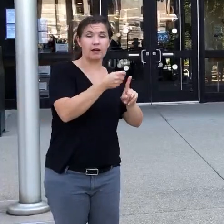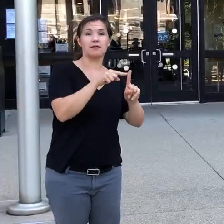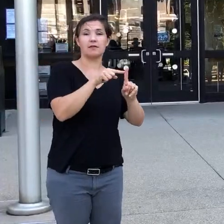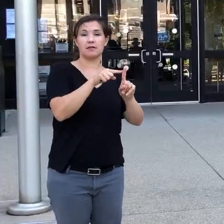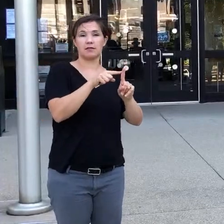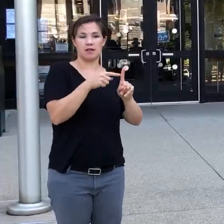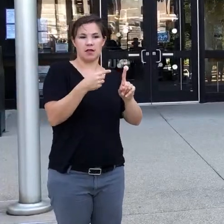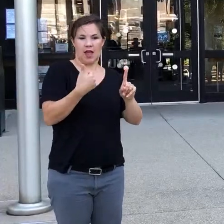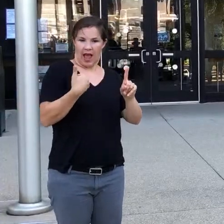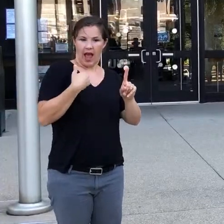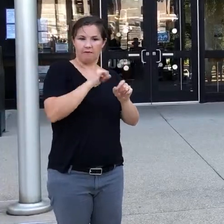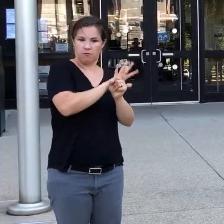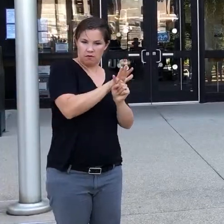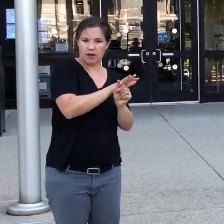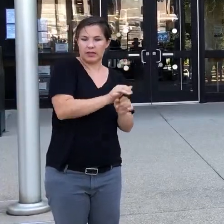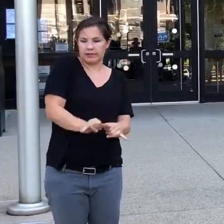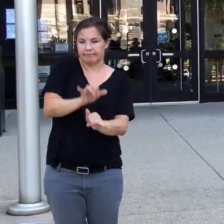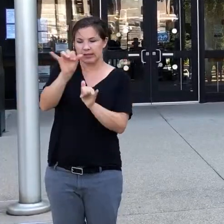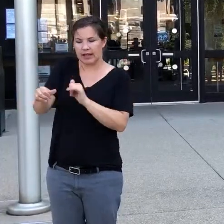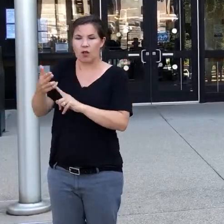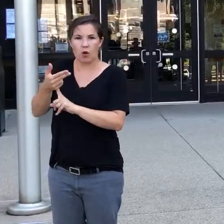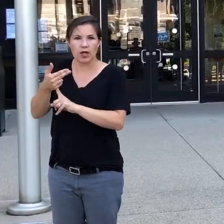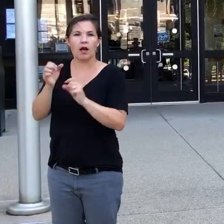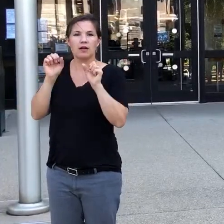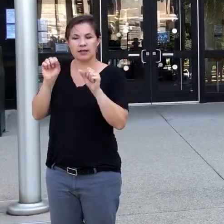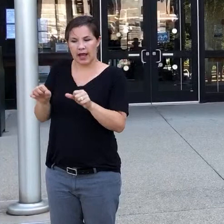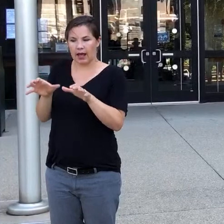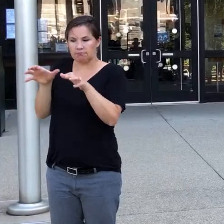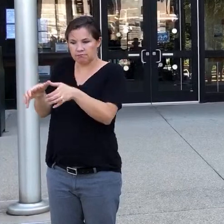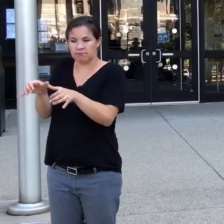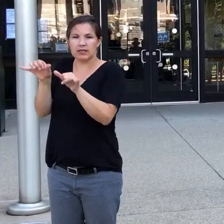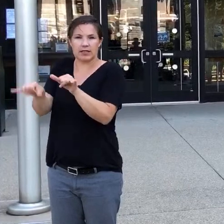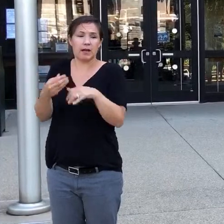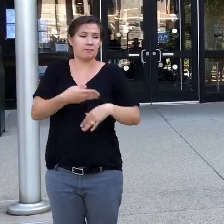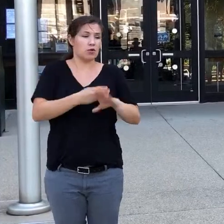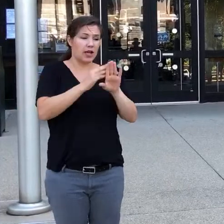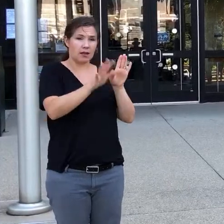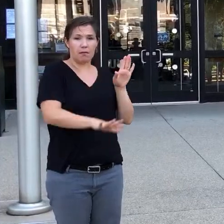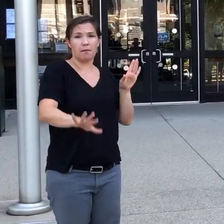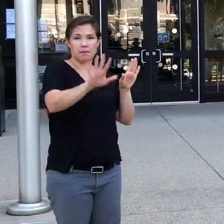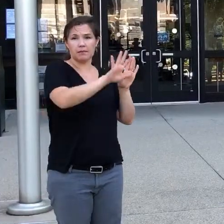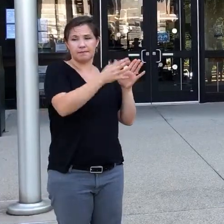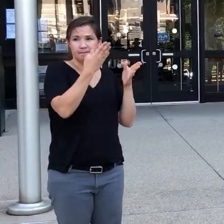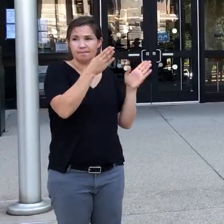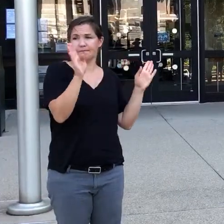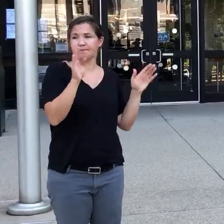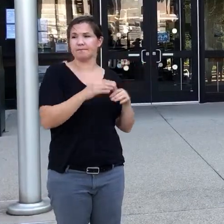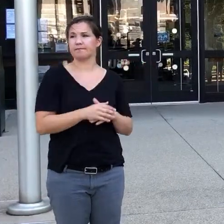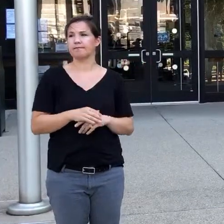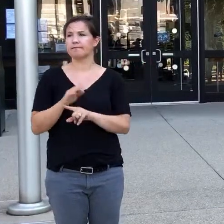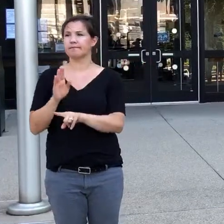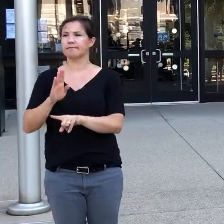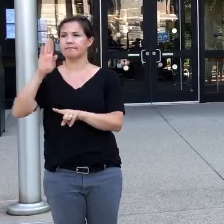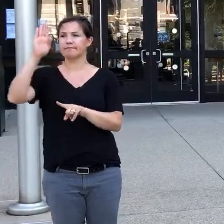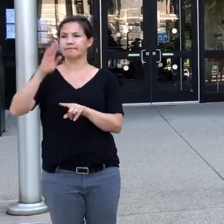quarantine safely. And it can be done, and you can do it and protect the public. David.